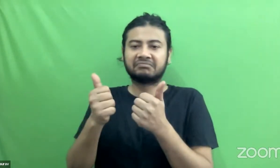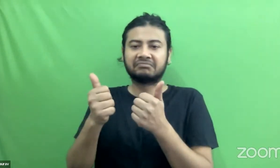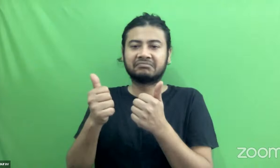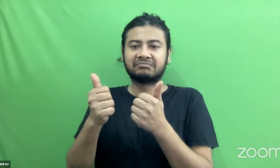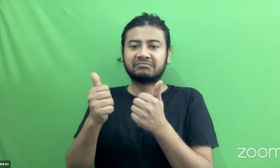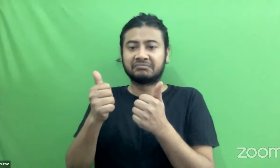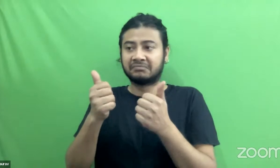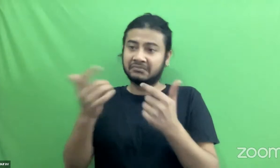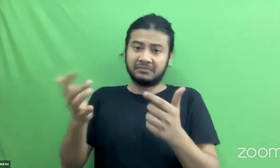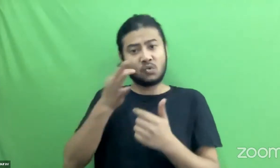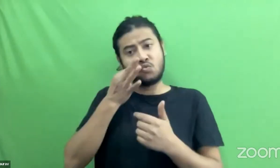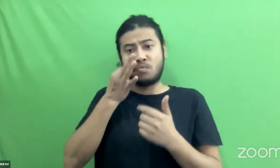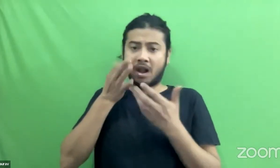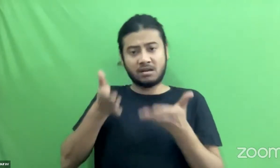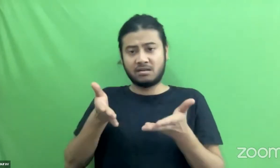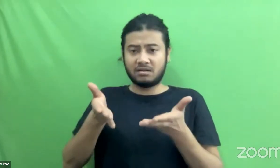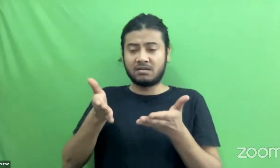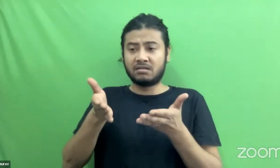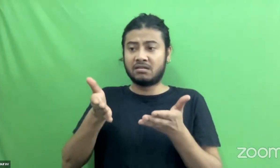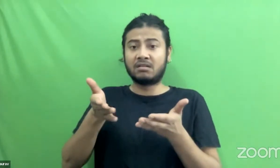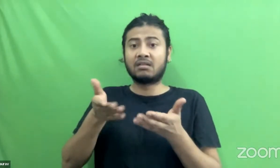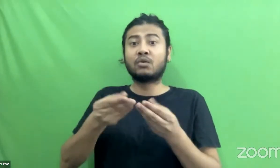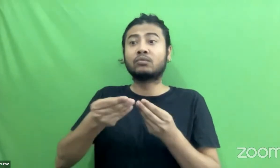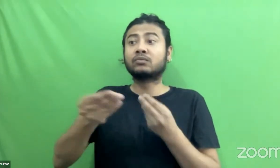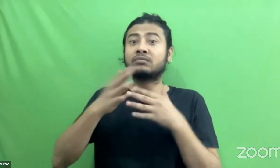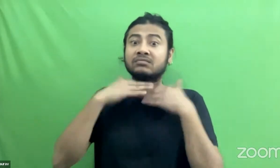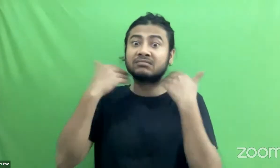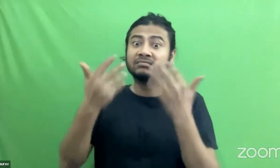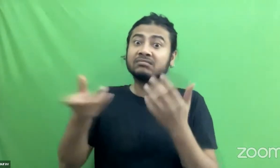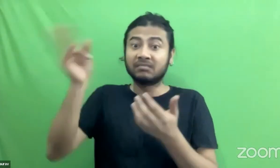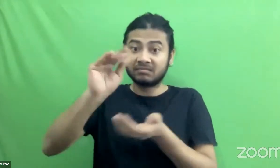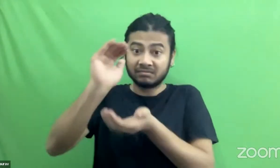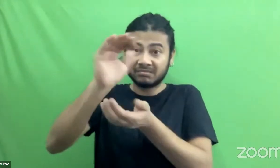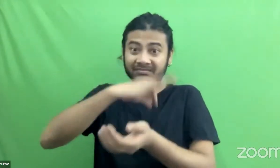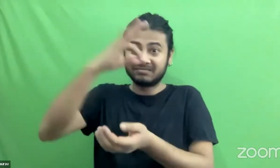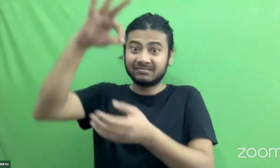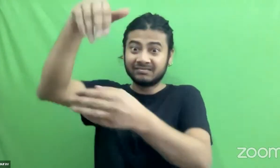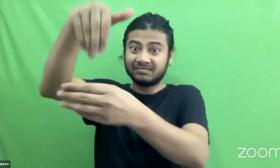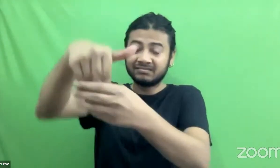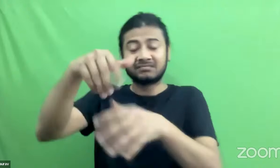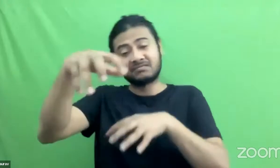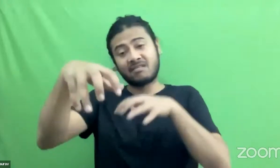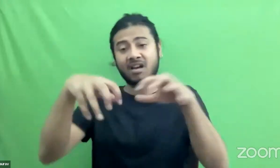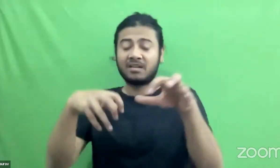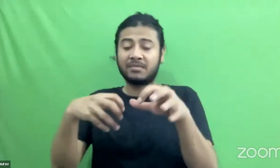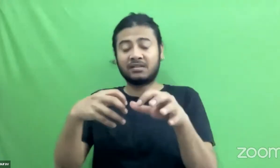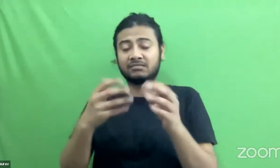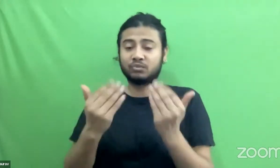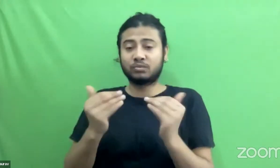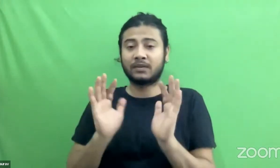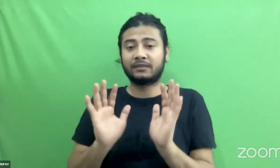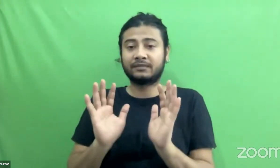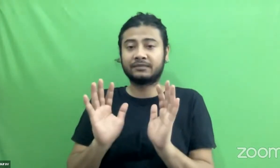life. So try and understand that human life is very, very,